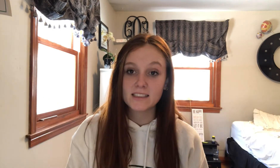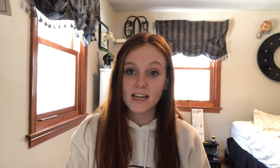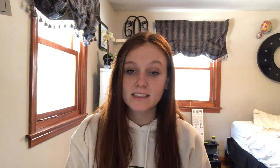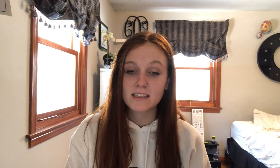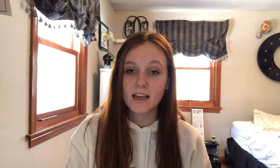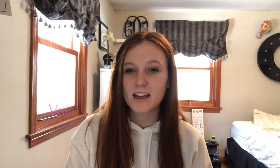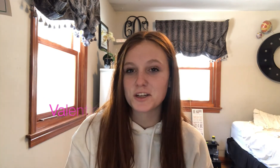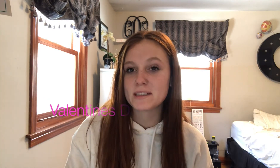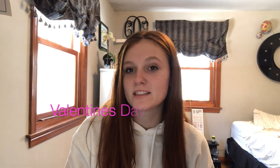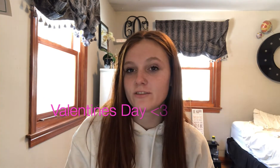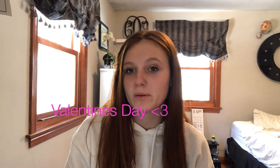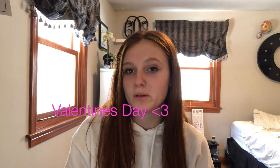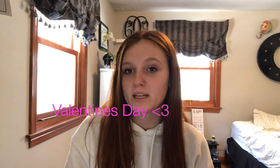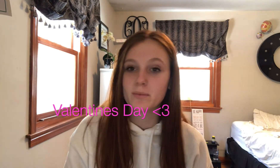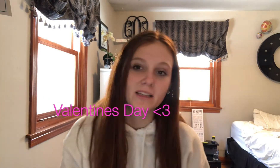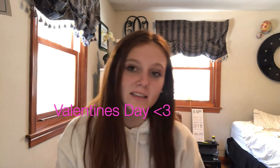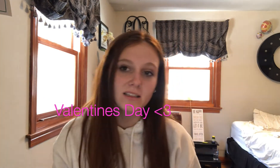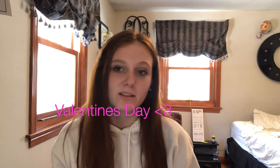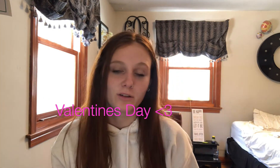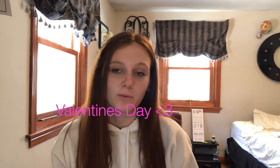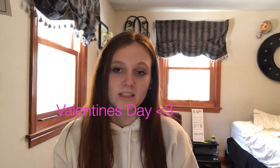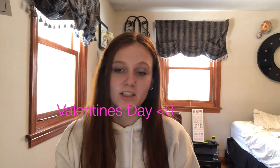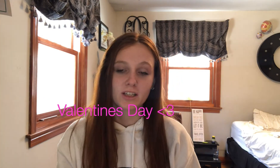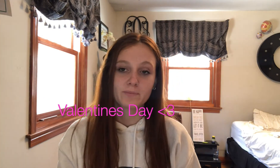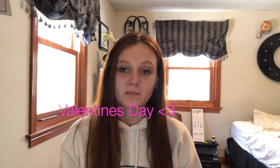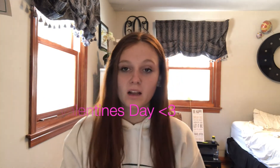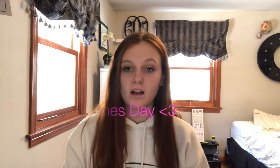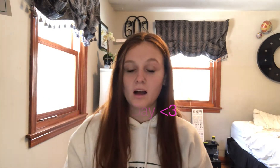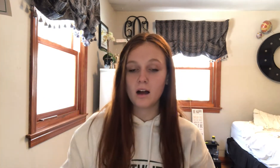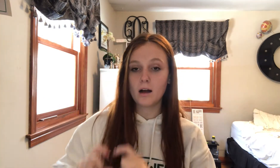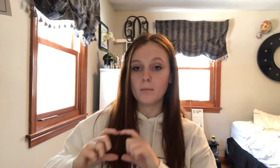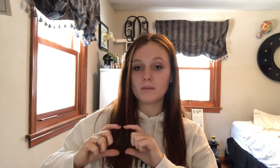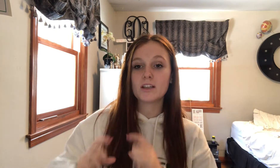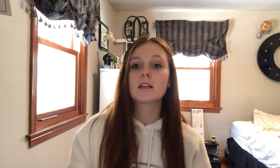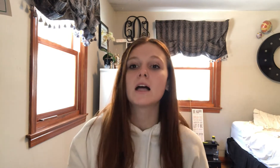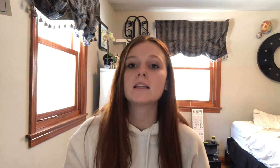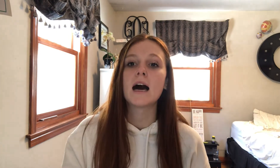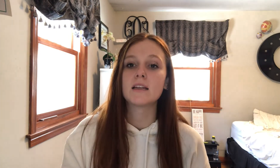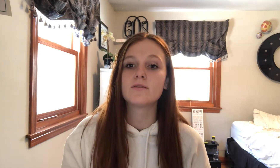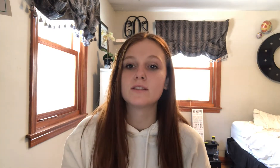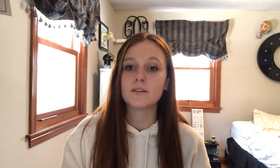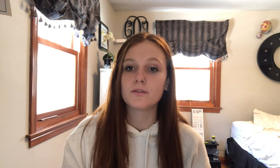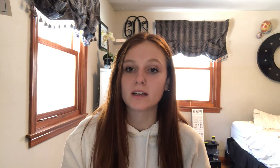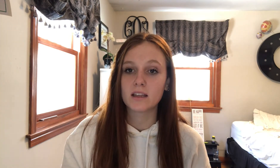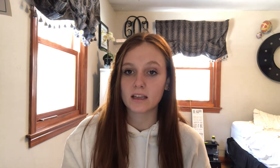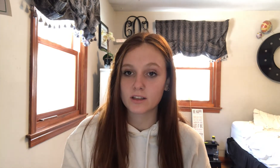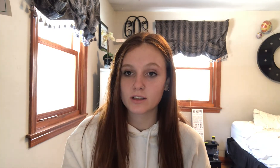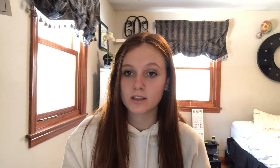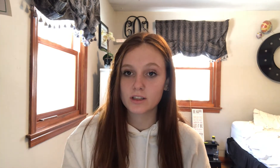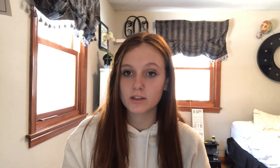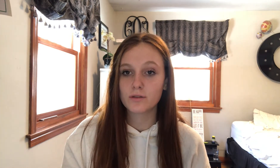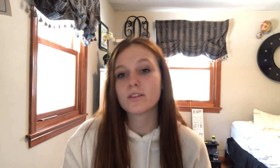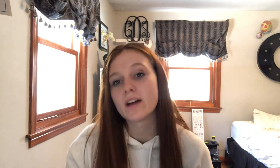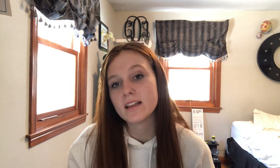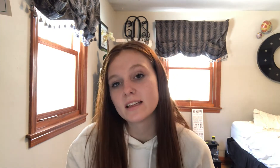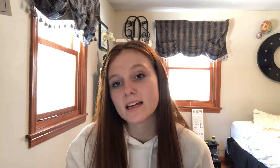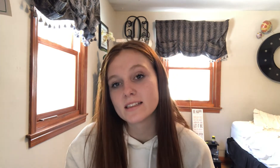Valentine's Day. I know it's in February, but that's still the winter. There's a lot of different things you can do for Valentine's